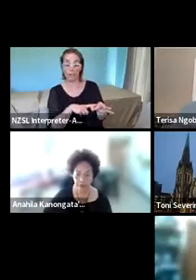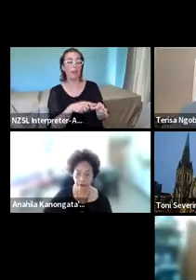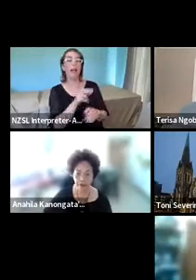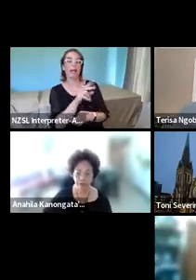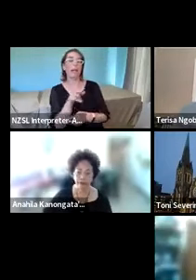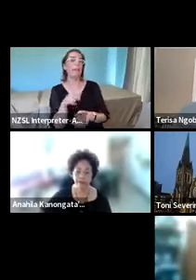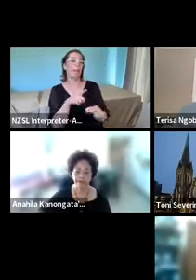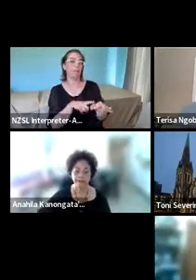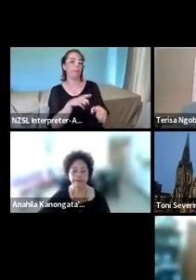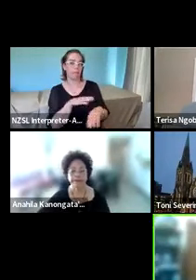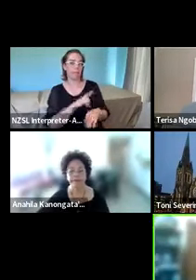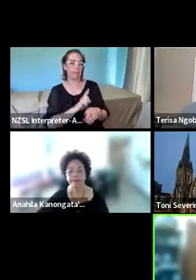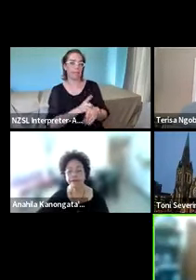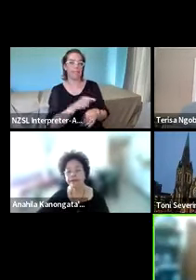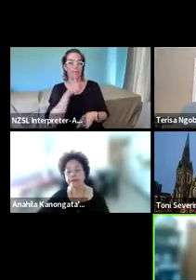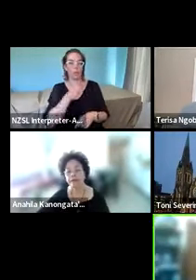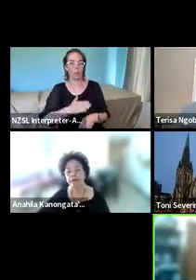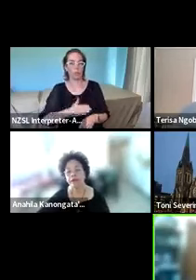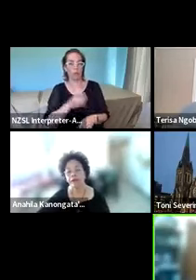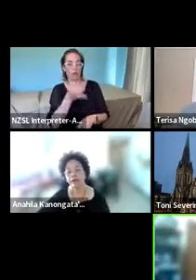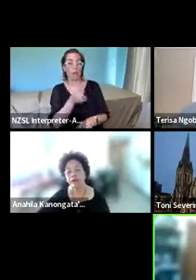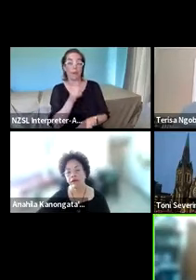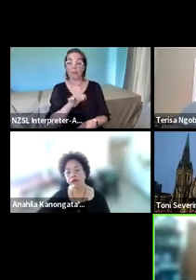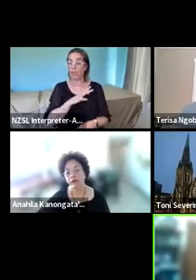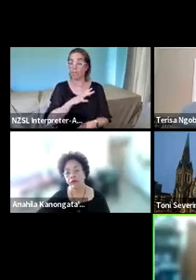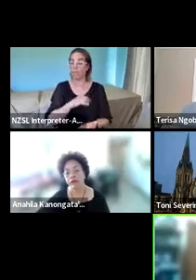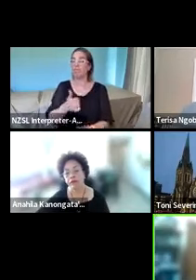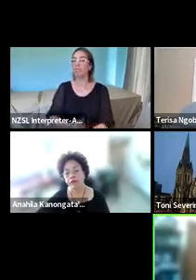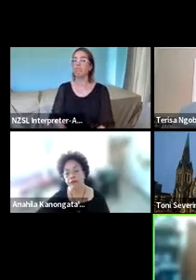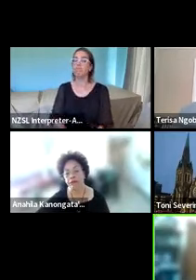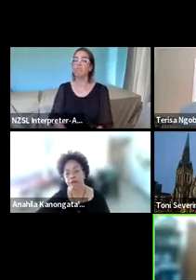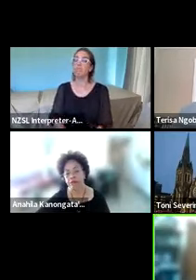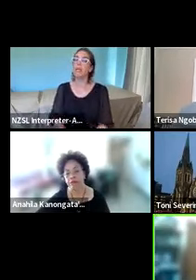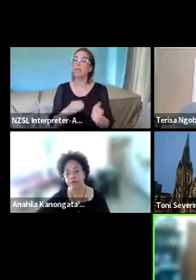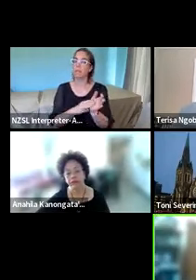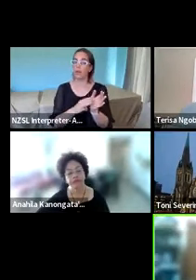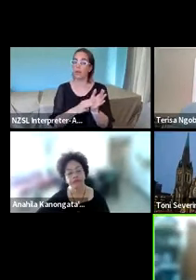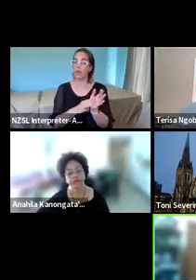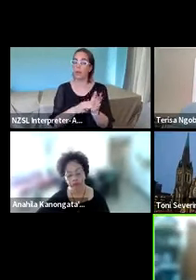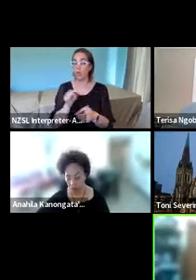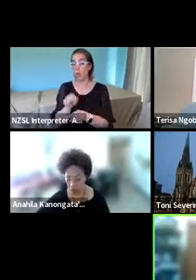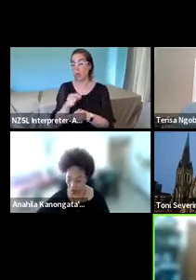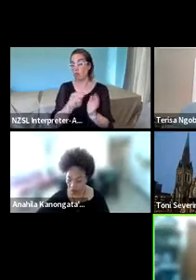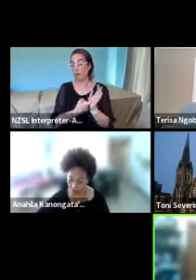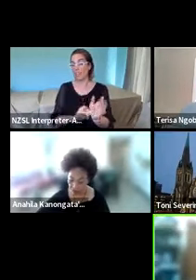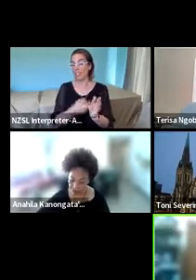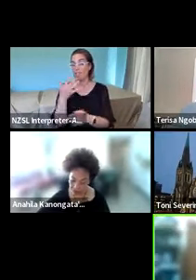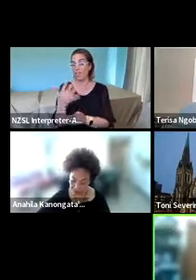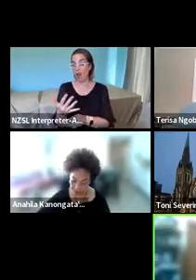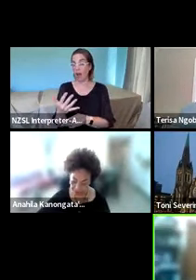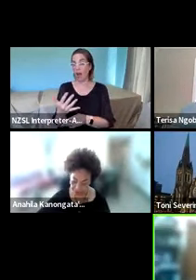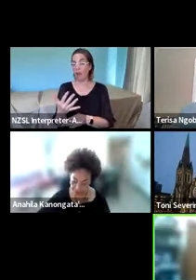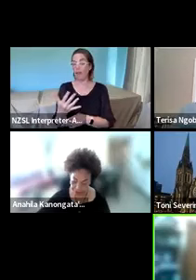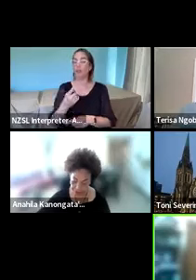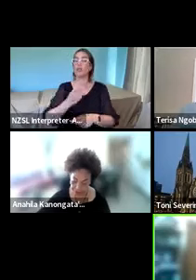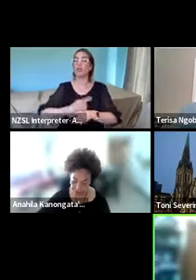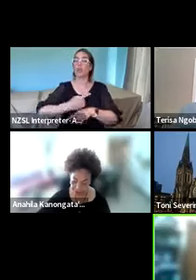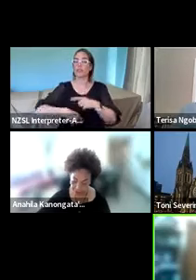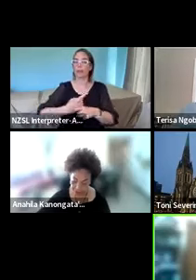minutes. Okay, thanks very much. Your recommendation 5 talks about